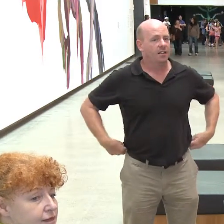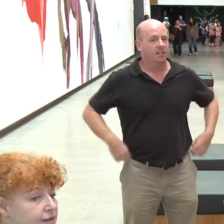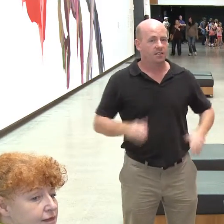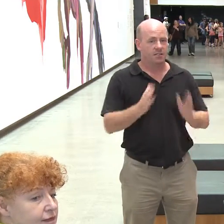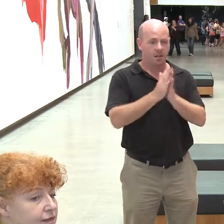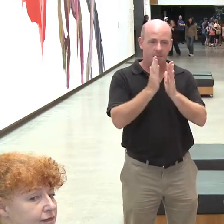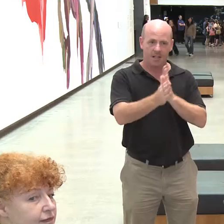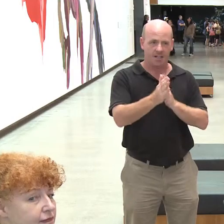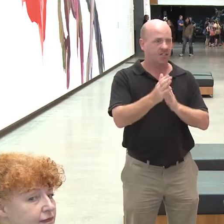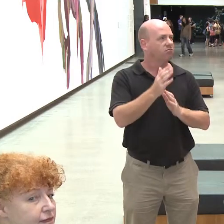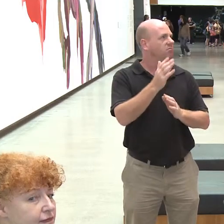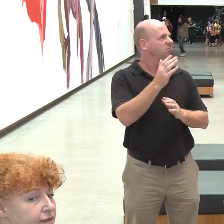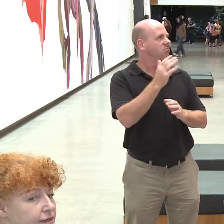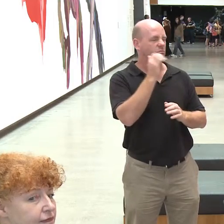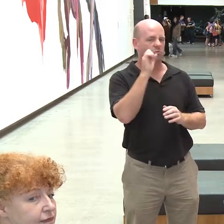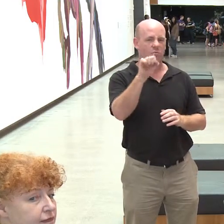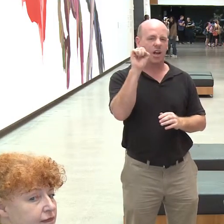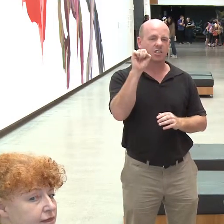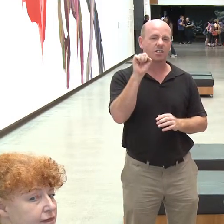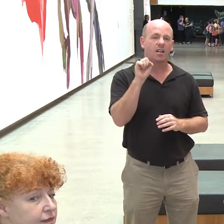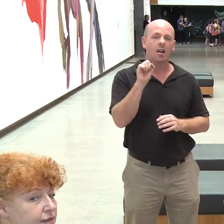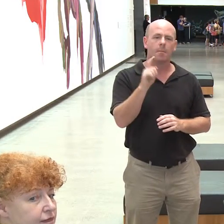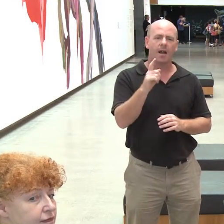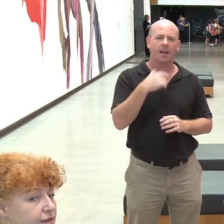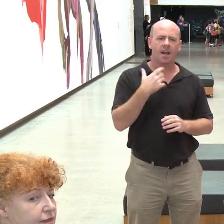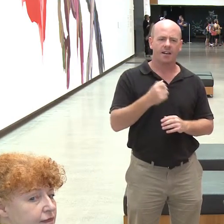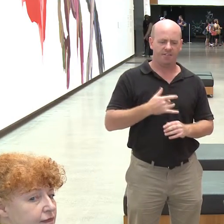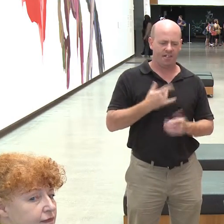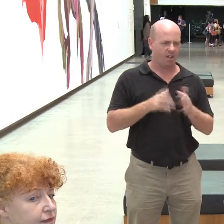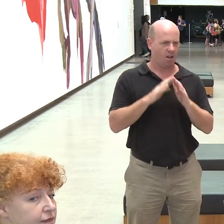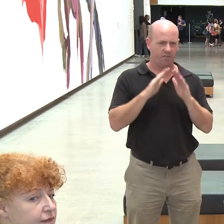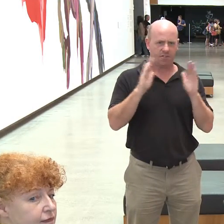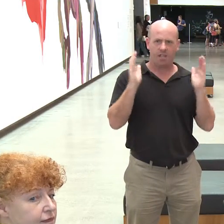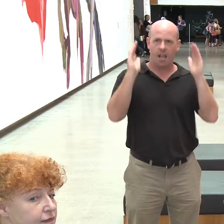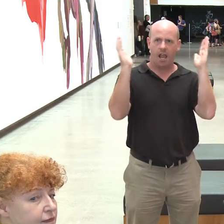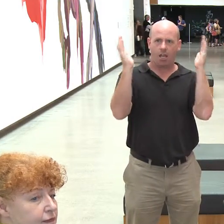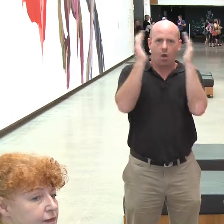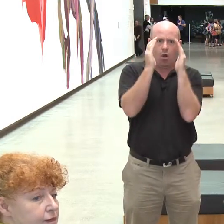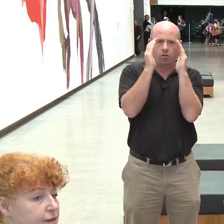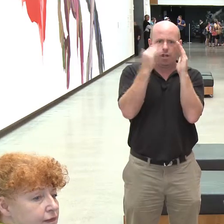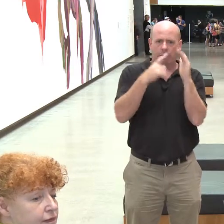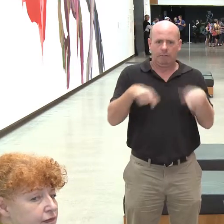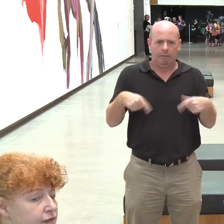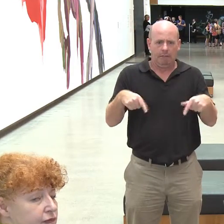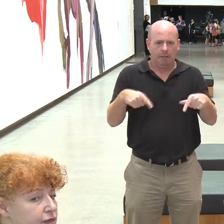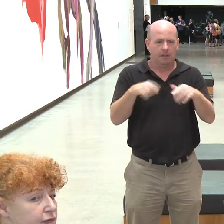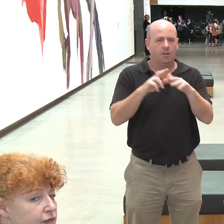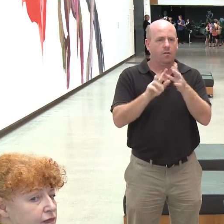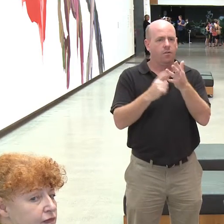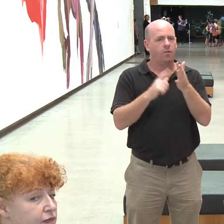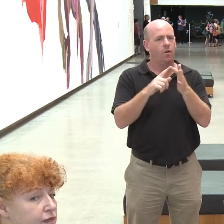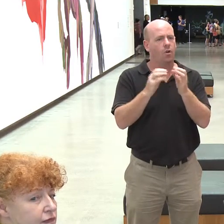immediately Russian, but I had a feeling of enclosure and foreboding with the thought